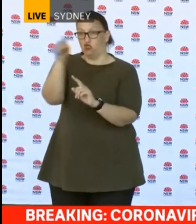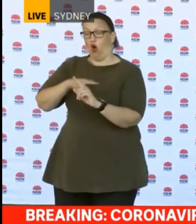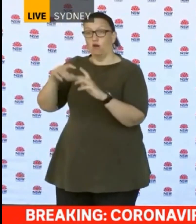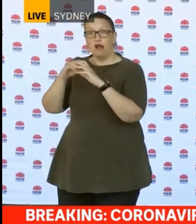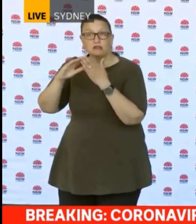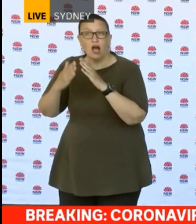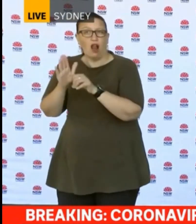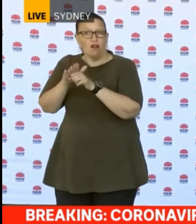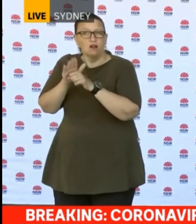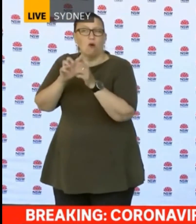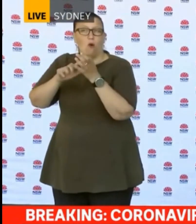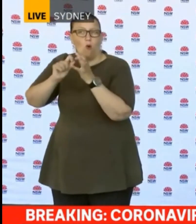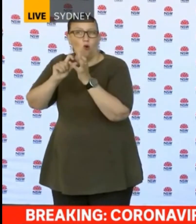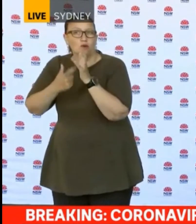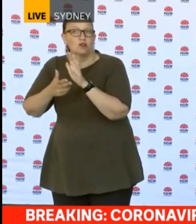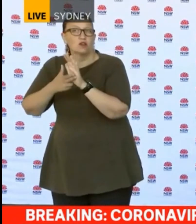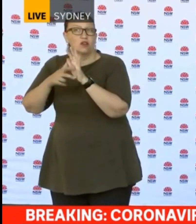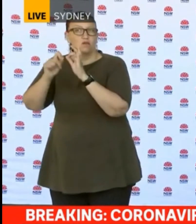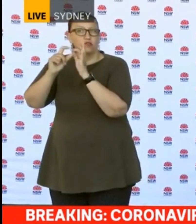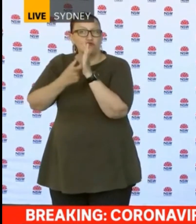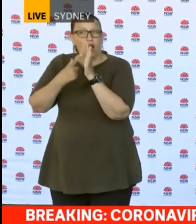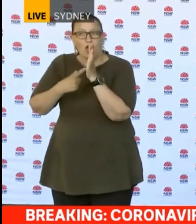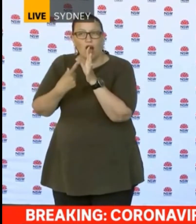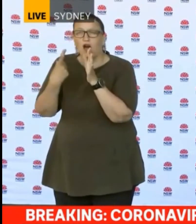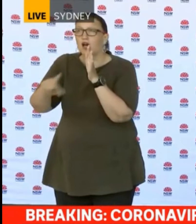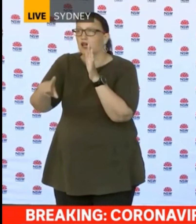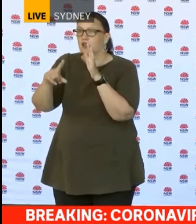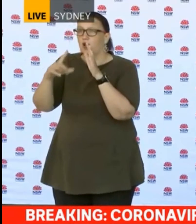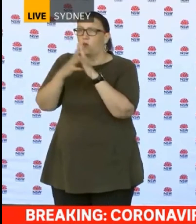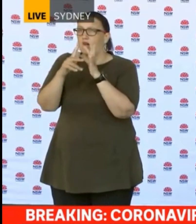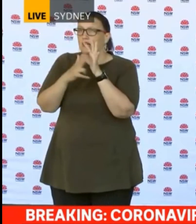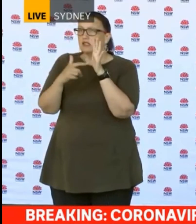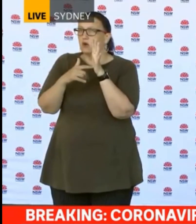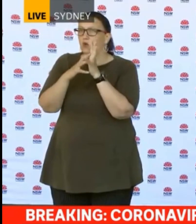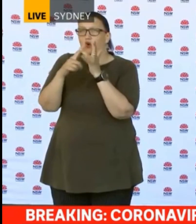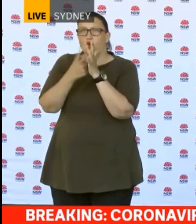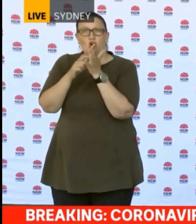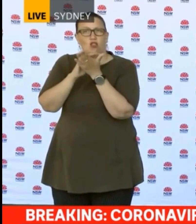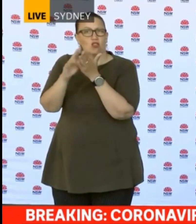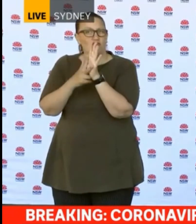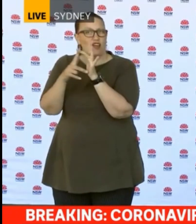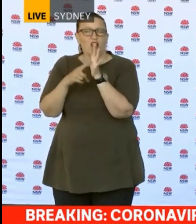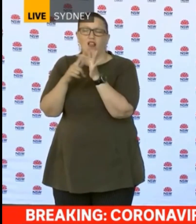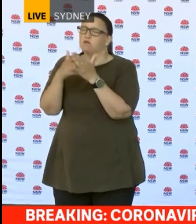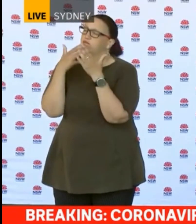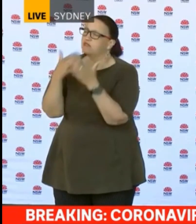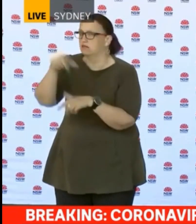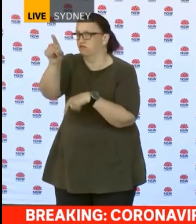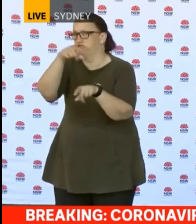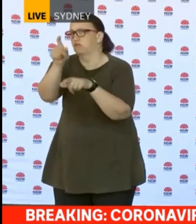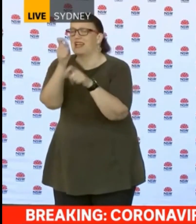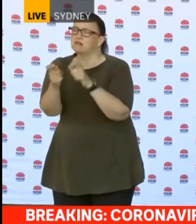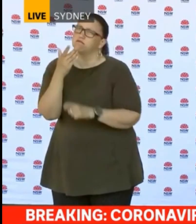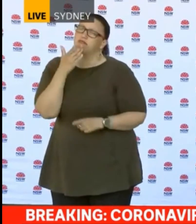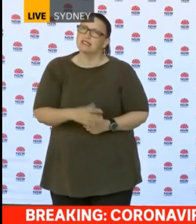last chains of transmission. Can I also say, extend my appreciation to the cases that we've